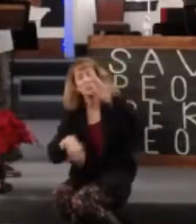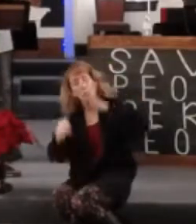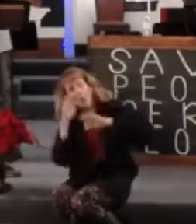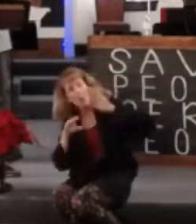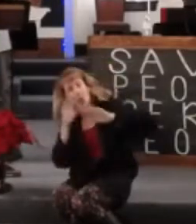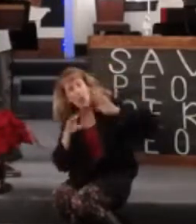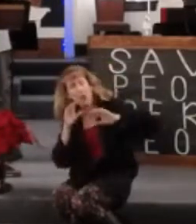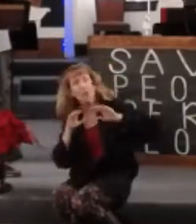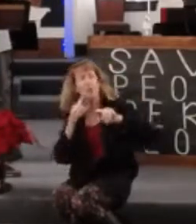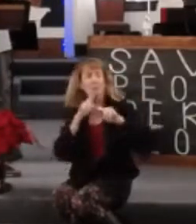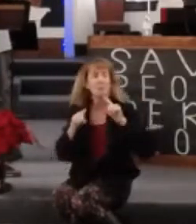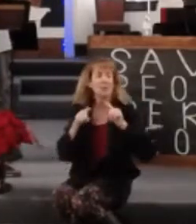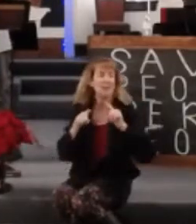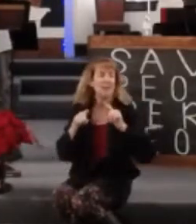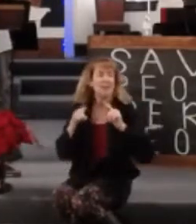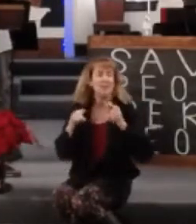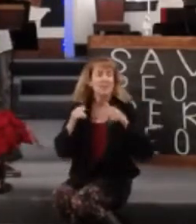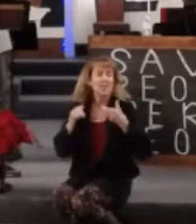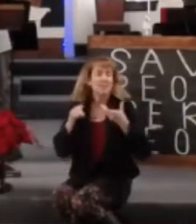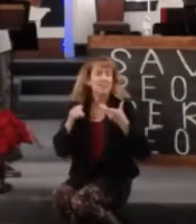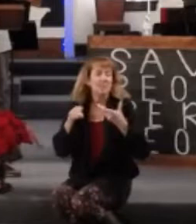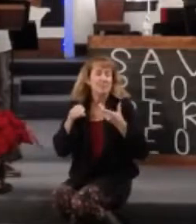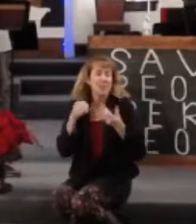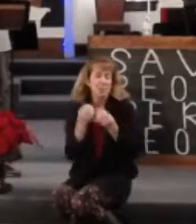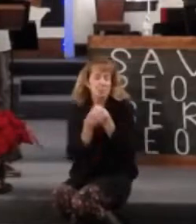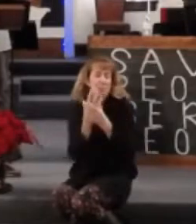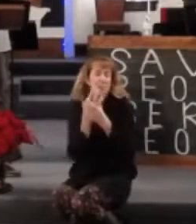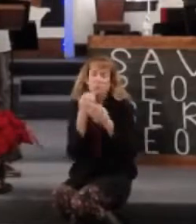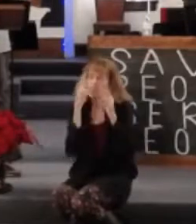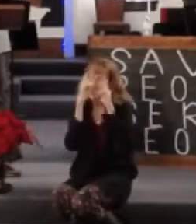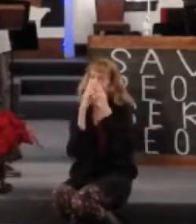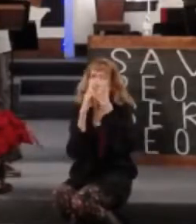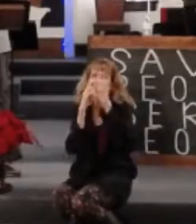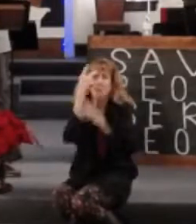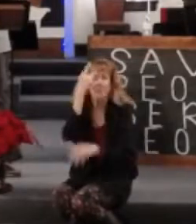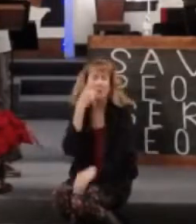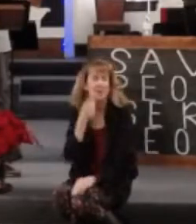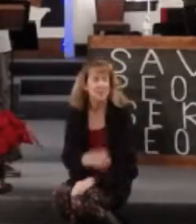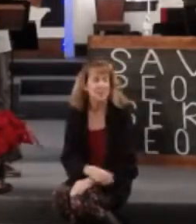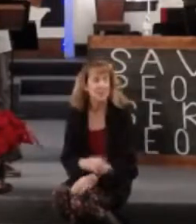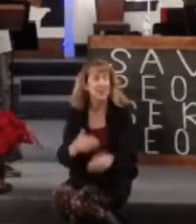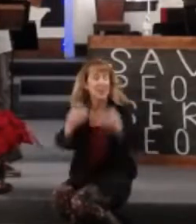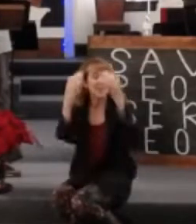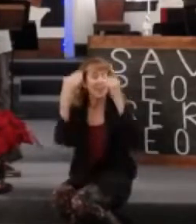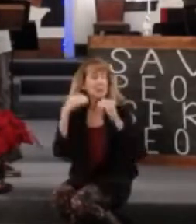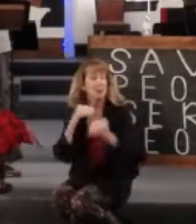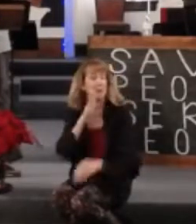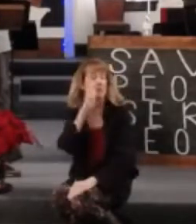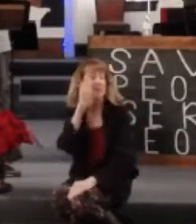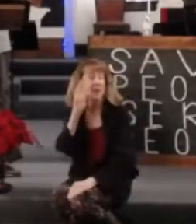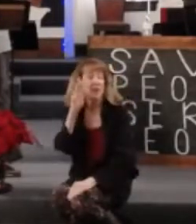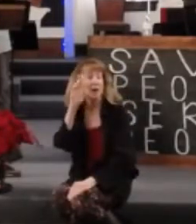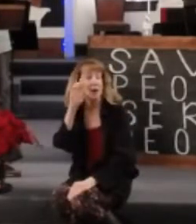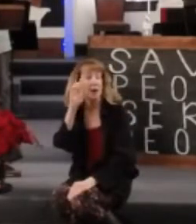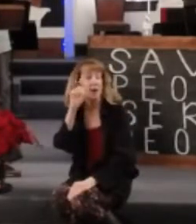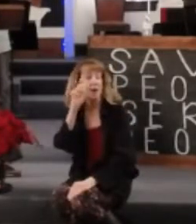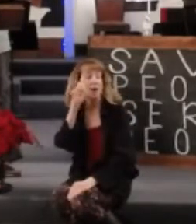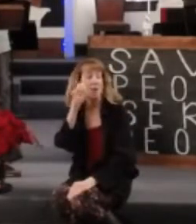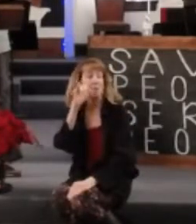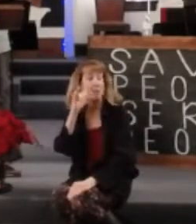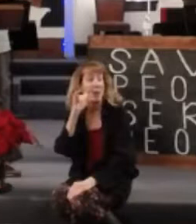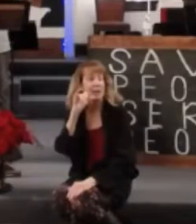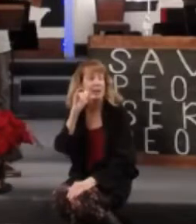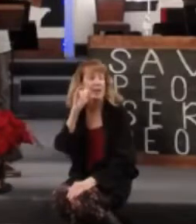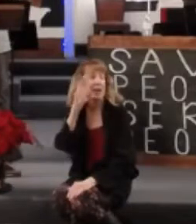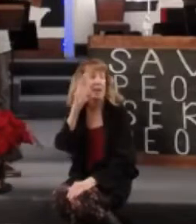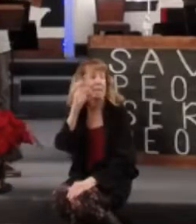they learned to grow up with respect for their parents. Now, this next picture is the Brady family. And they began to